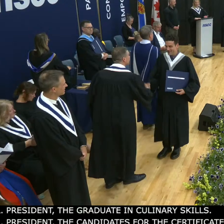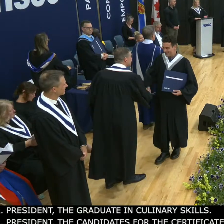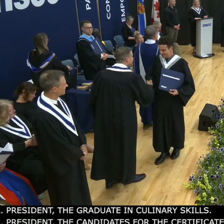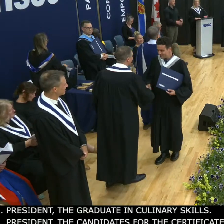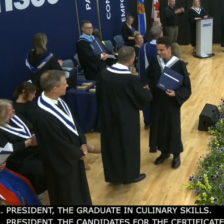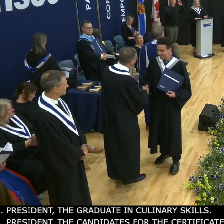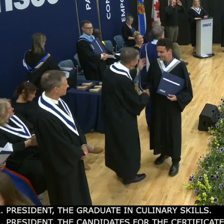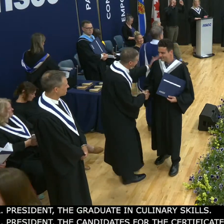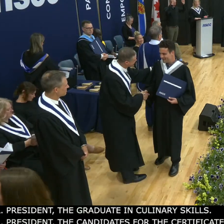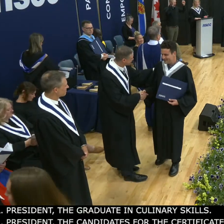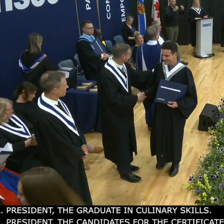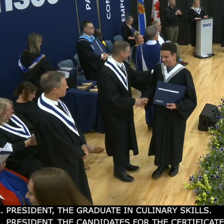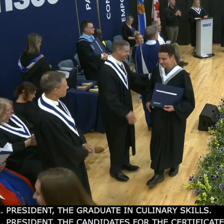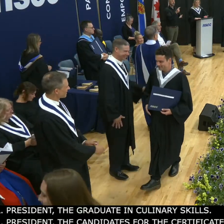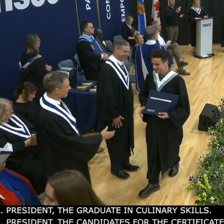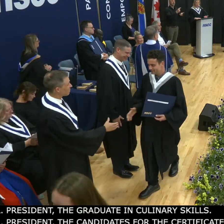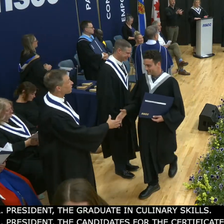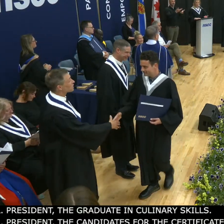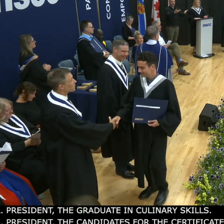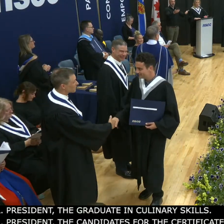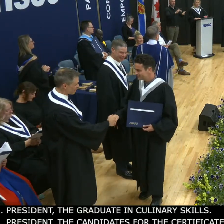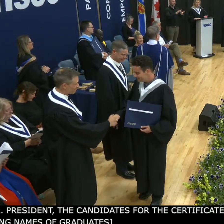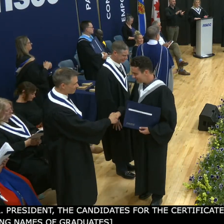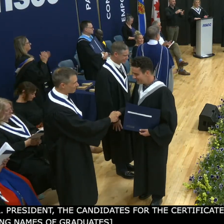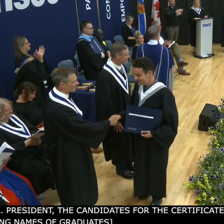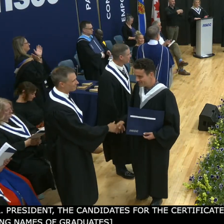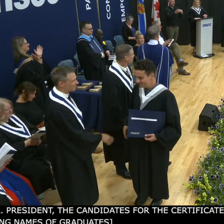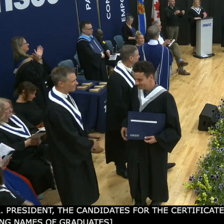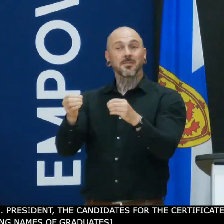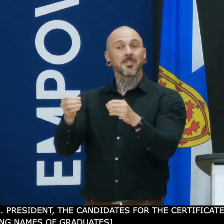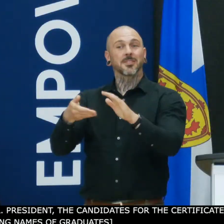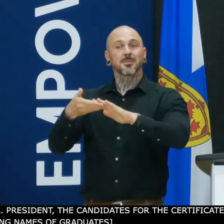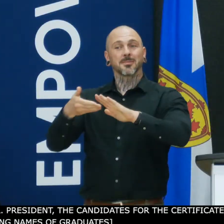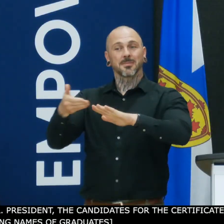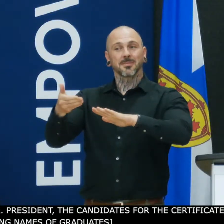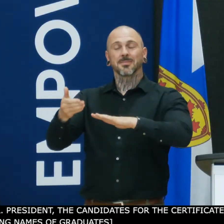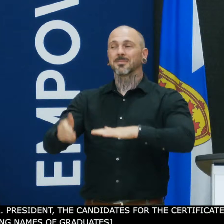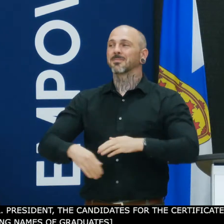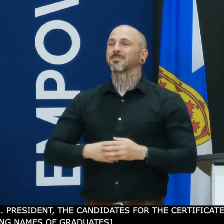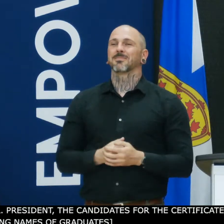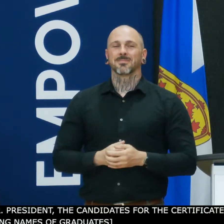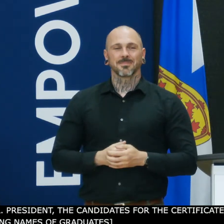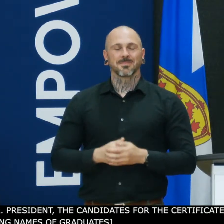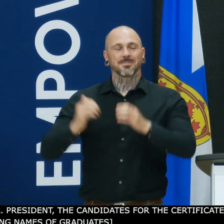Mr. President, the graduates in Medical Office Administration.